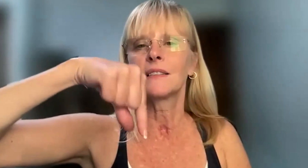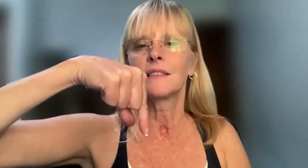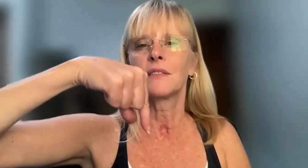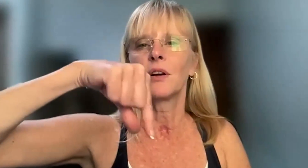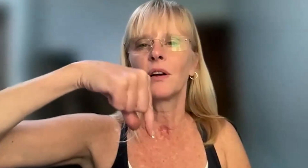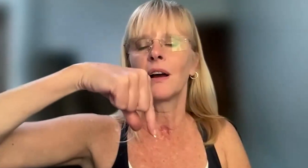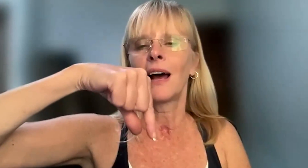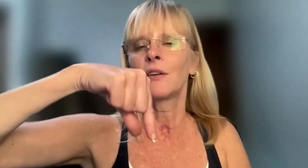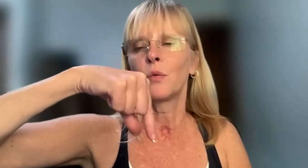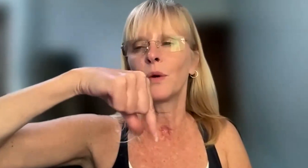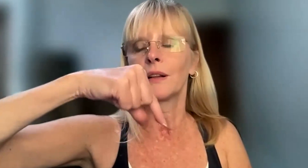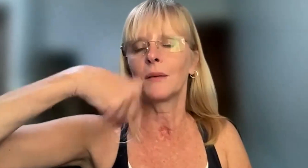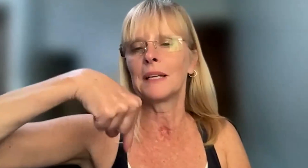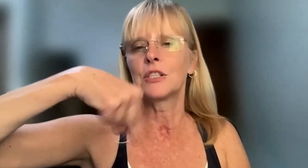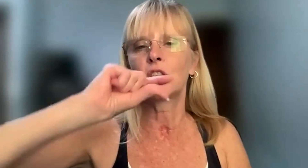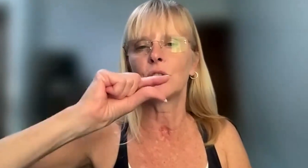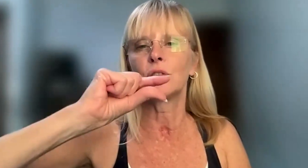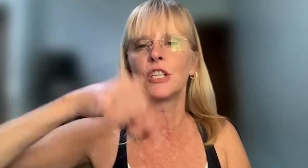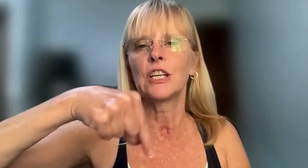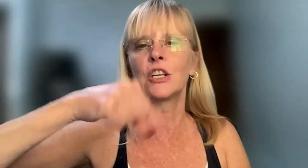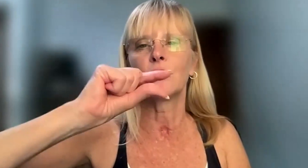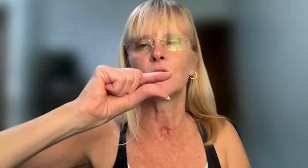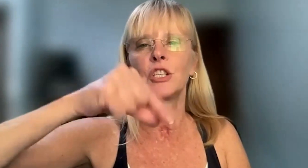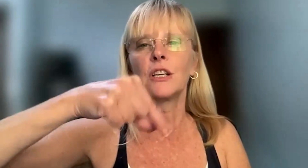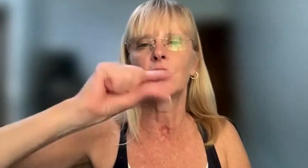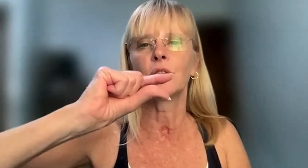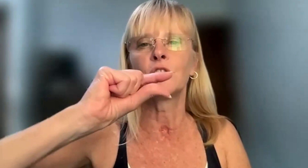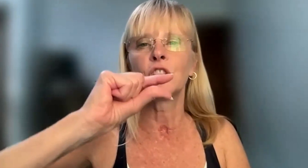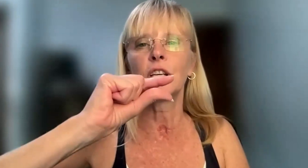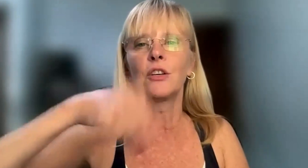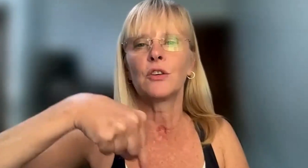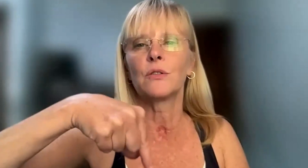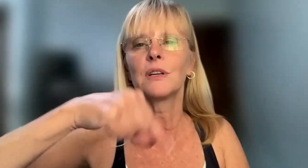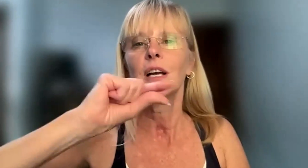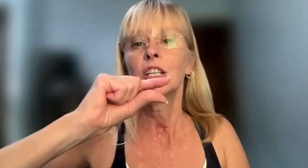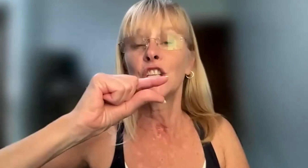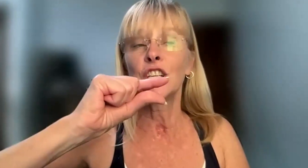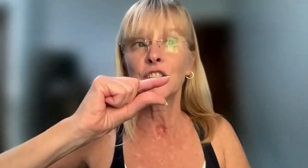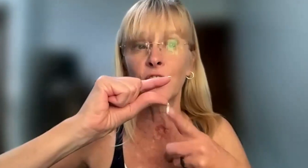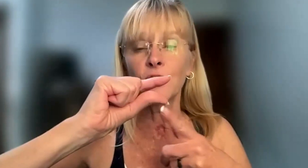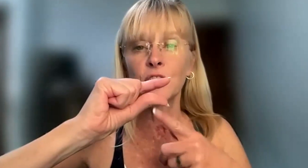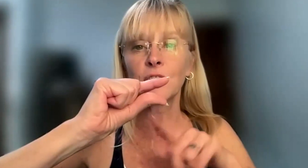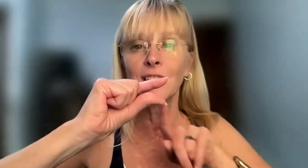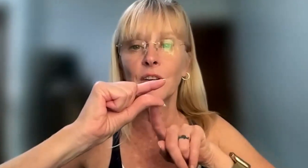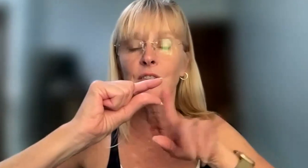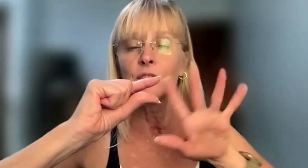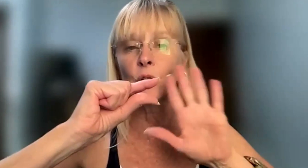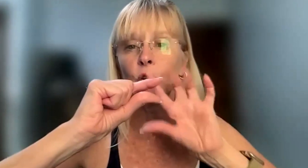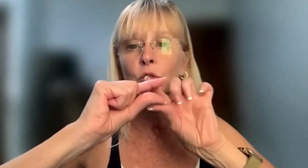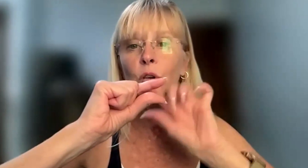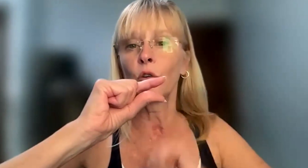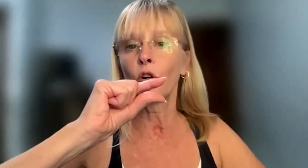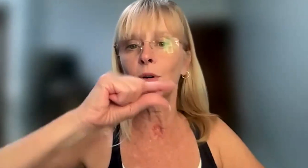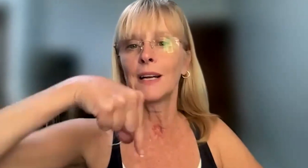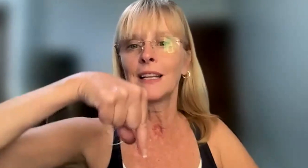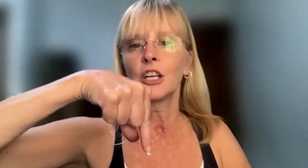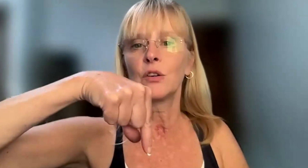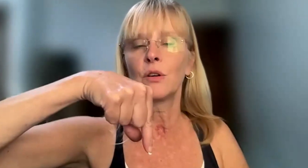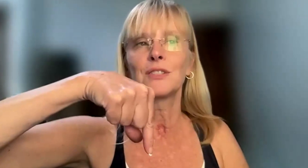is I don't wiggle it, but it's Q, G, Q, G, Q, G, Q. G is first, so you do it normal, and then Q goes